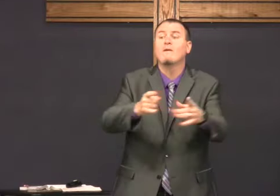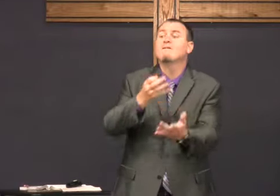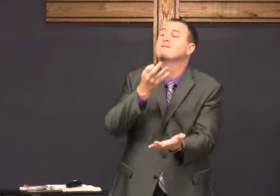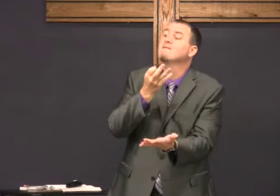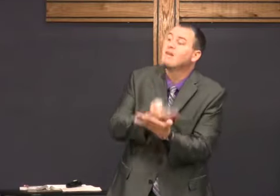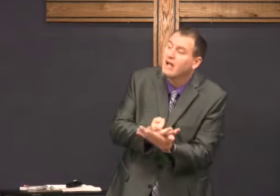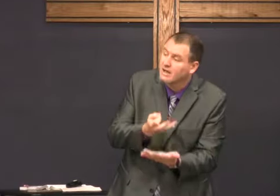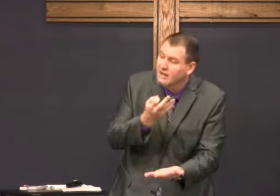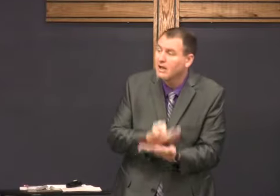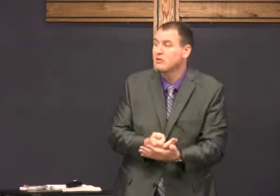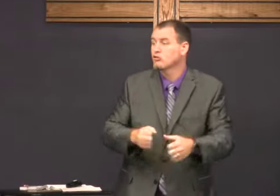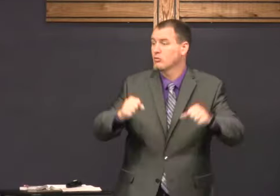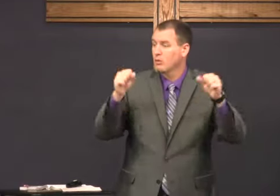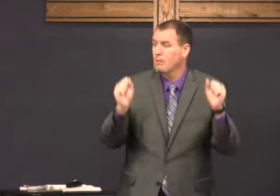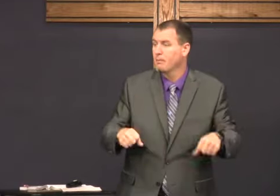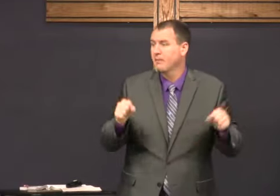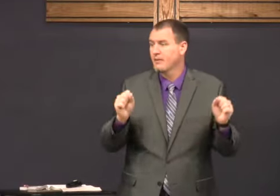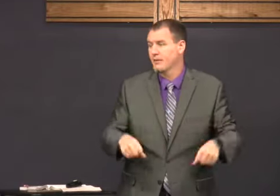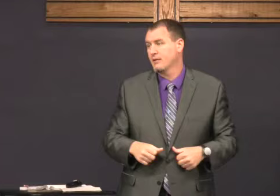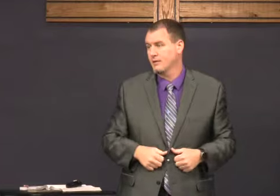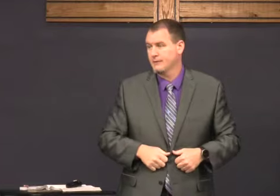And it's the same way when the Lord gives you